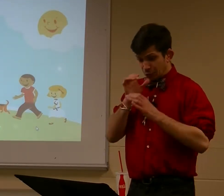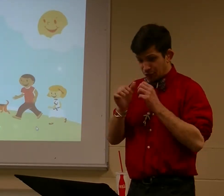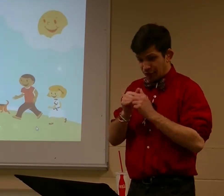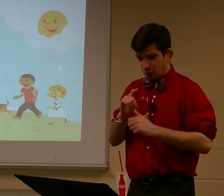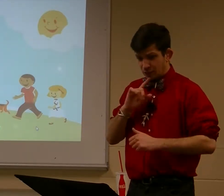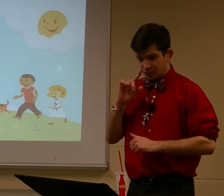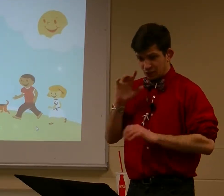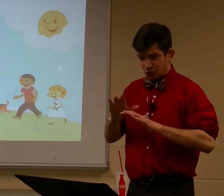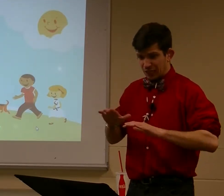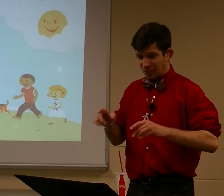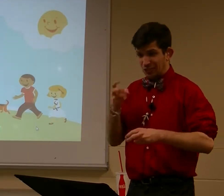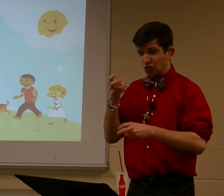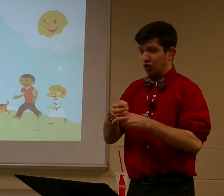Communicating with a deaf child is hard.